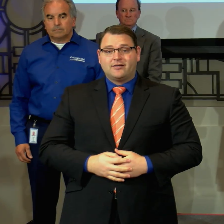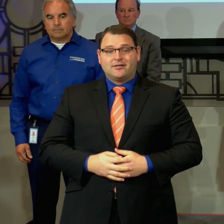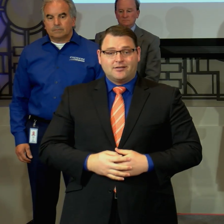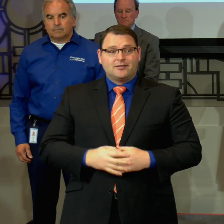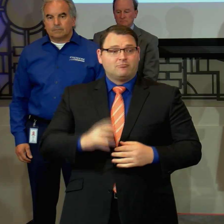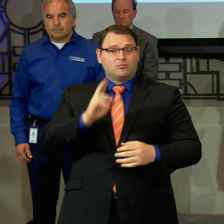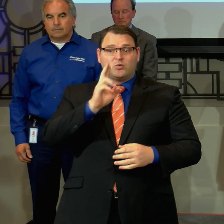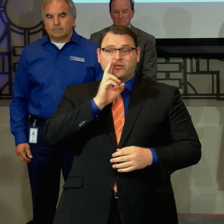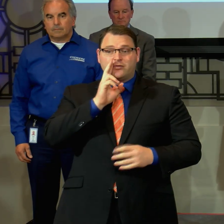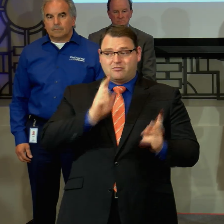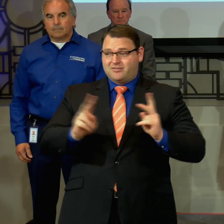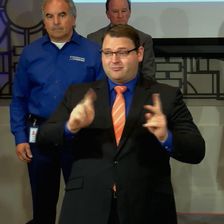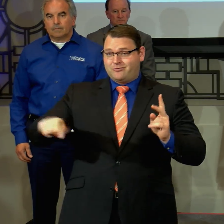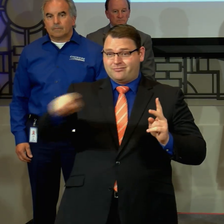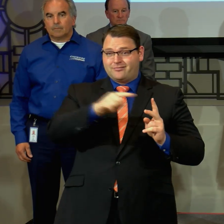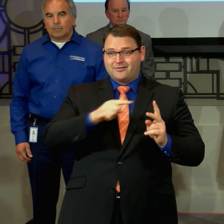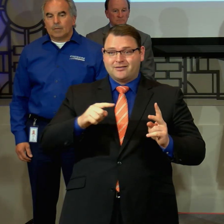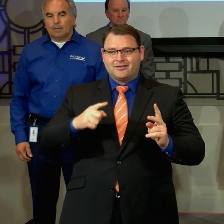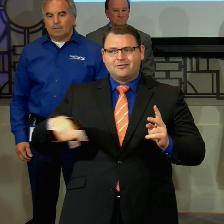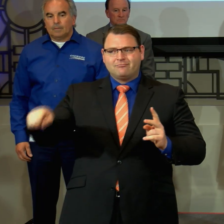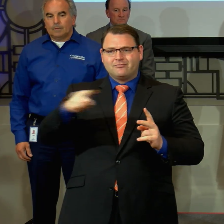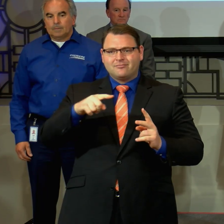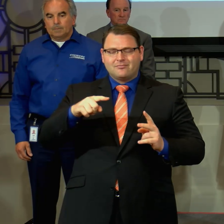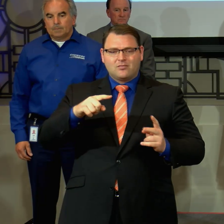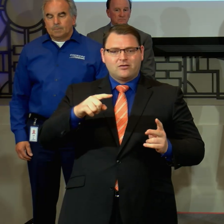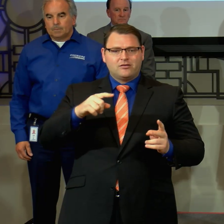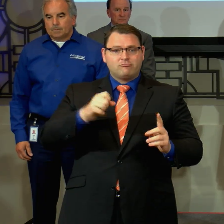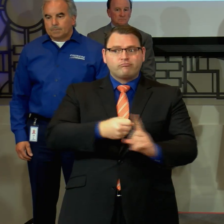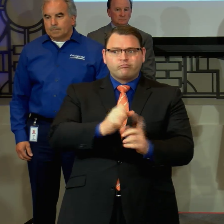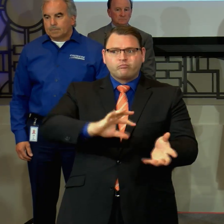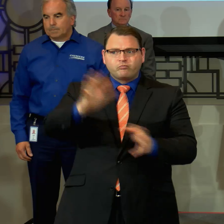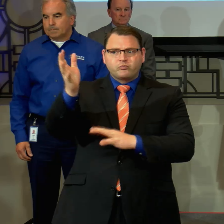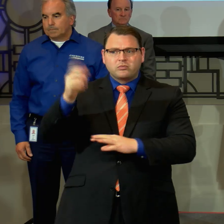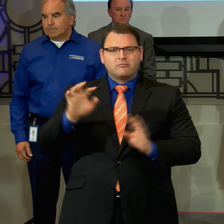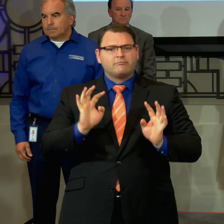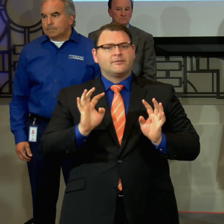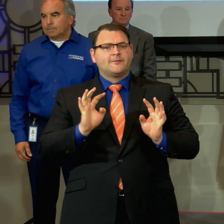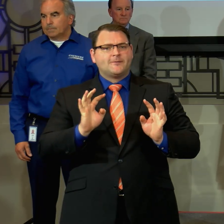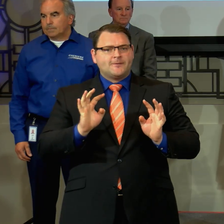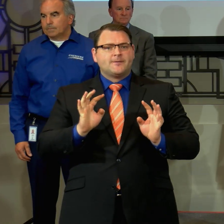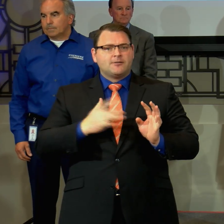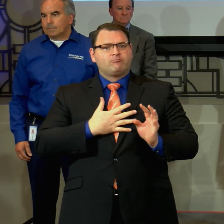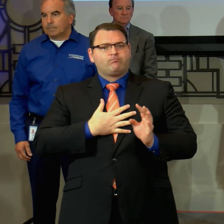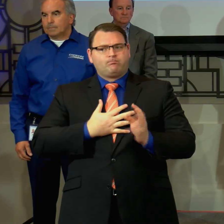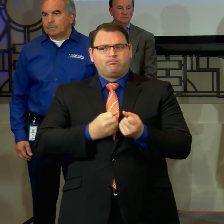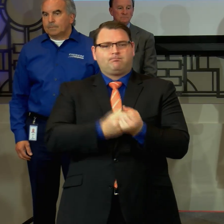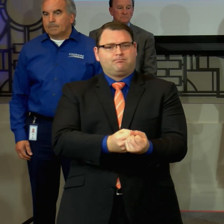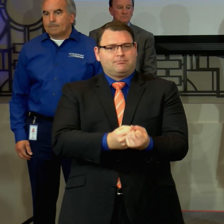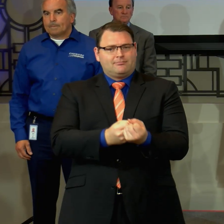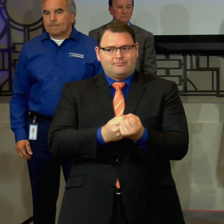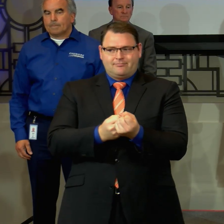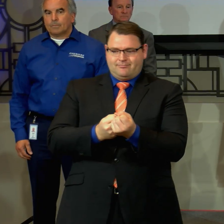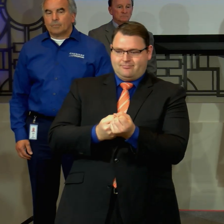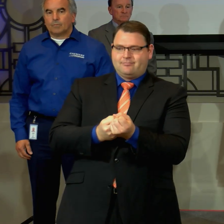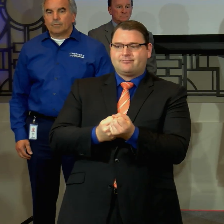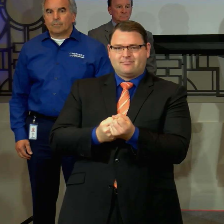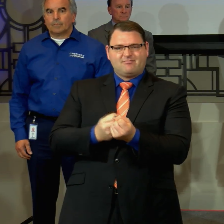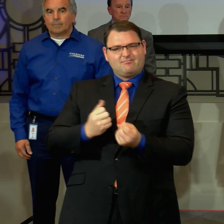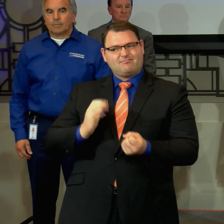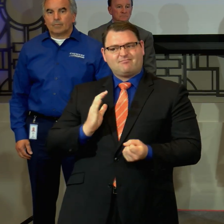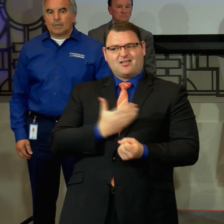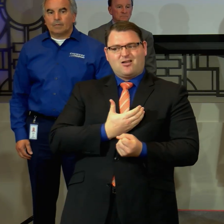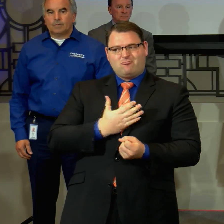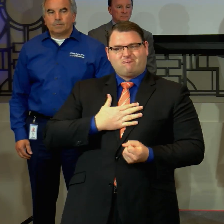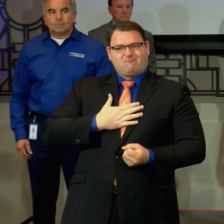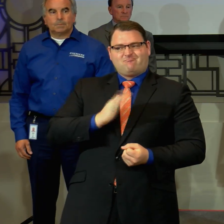Houstonians compassionately respond when tragedy or crisis arise. That's just our nature. Over the past